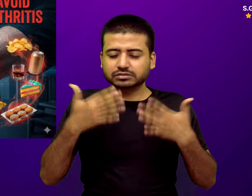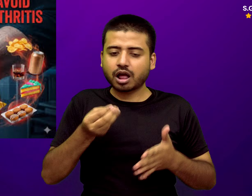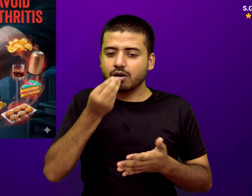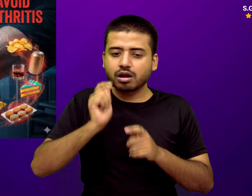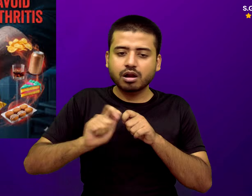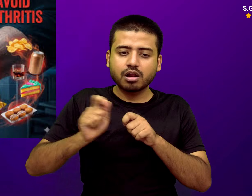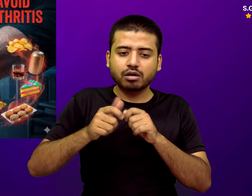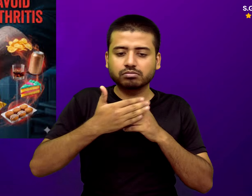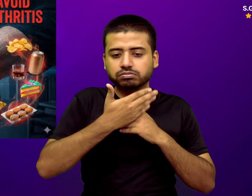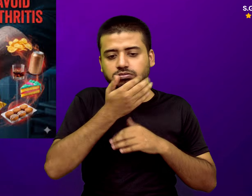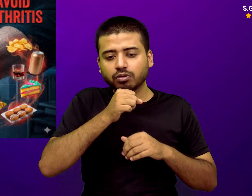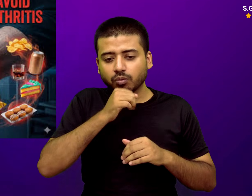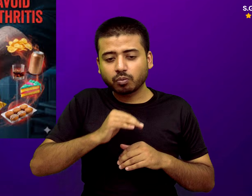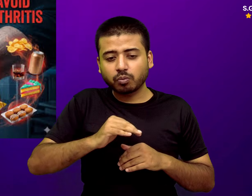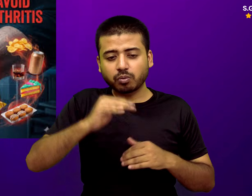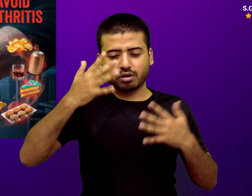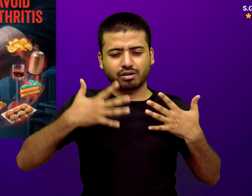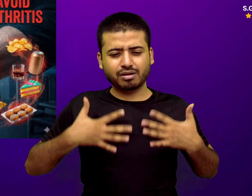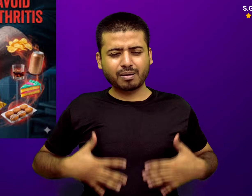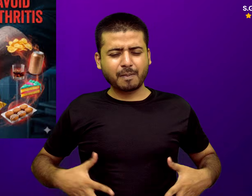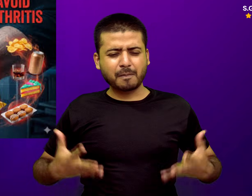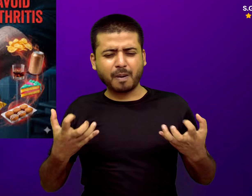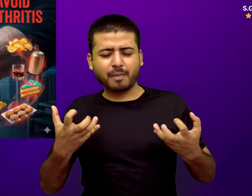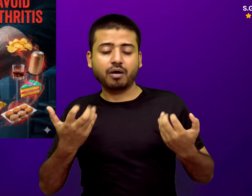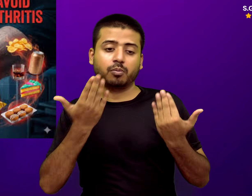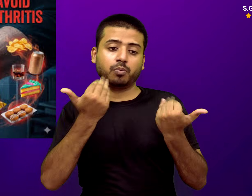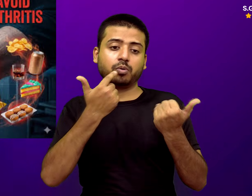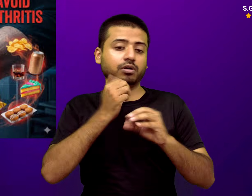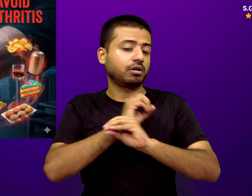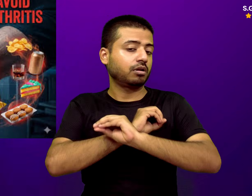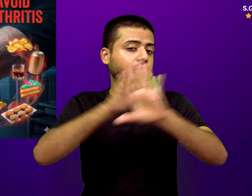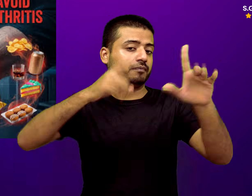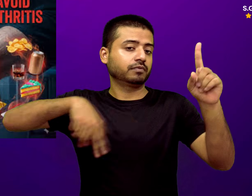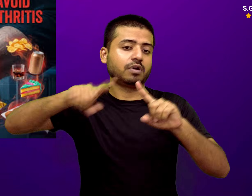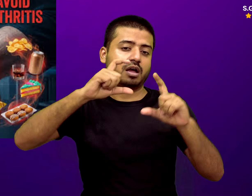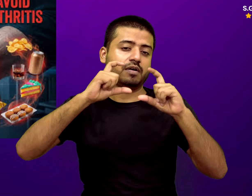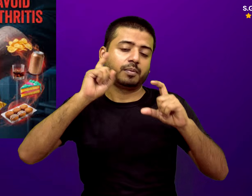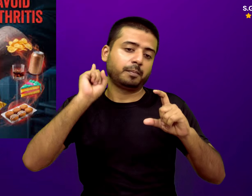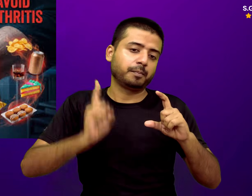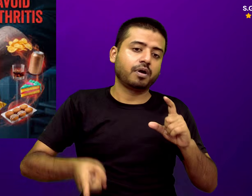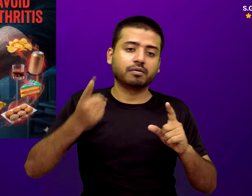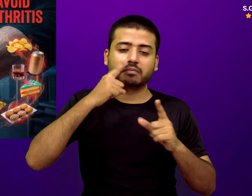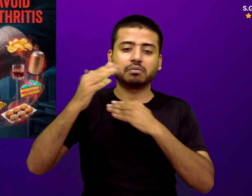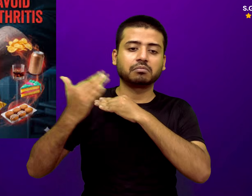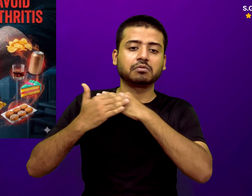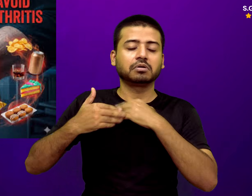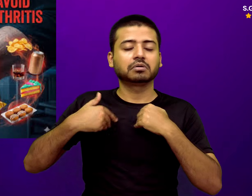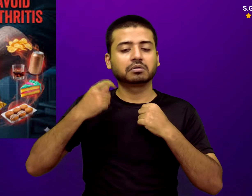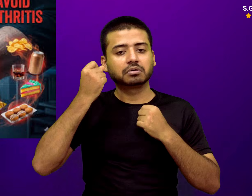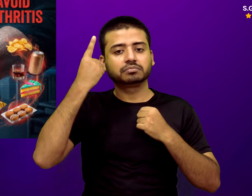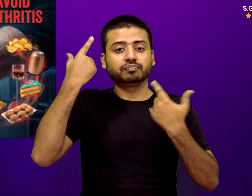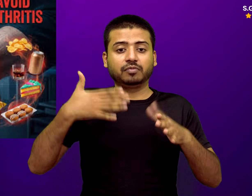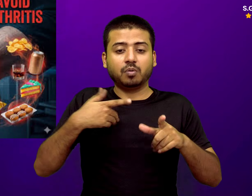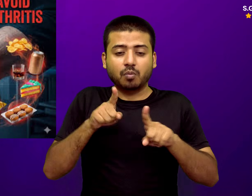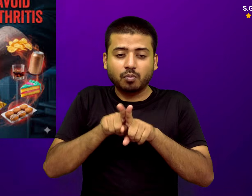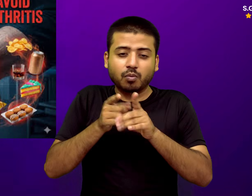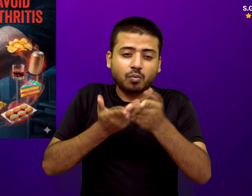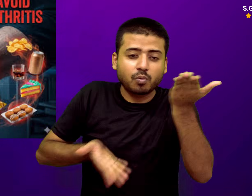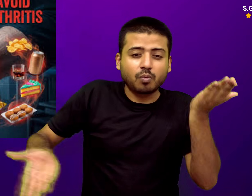AGEs damage proteins in your body, including the collagen and elastin that make up your joint cartilage, making it stiff and brittle over